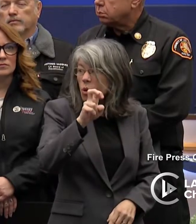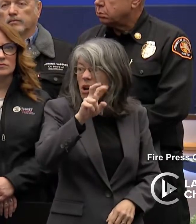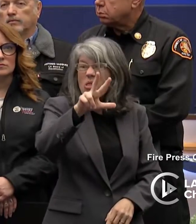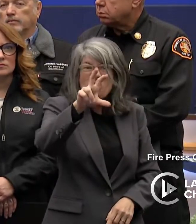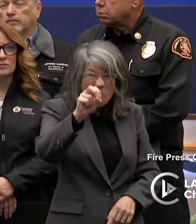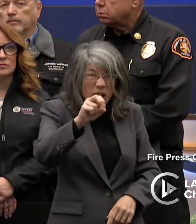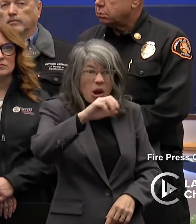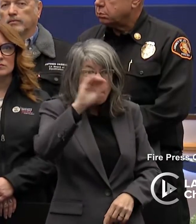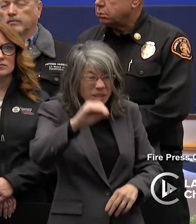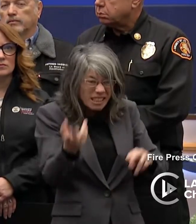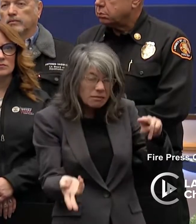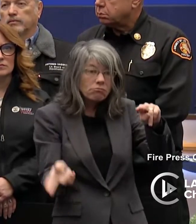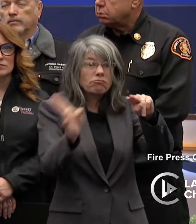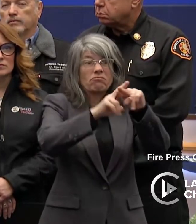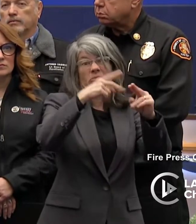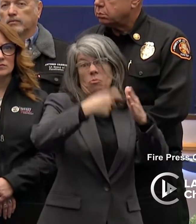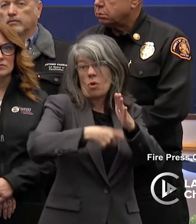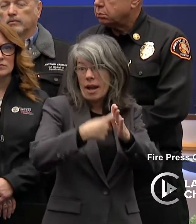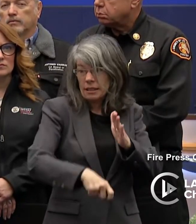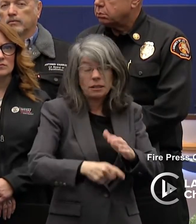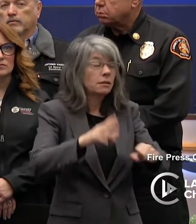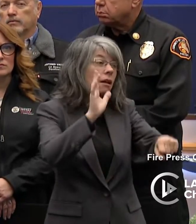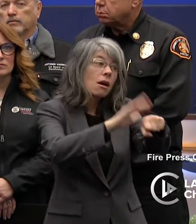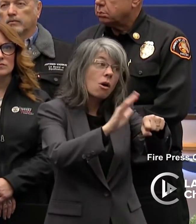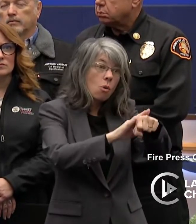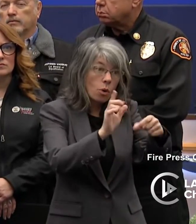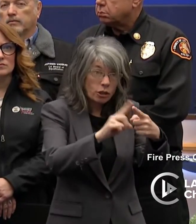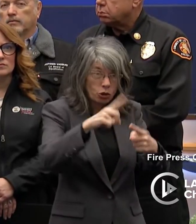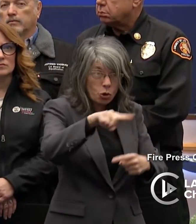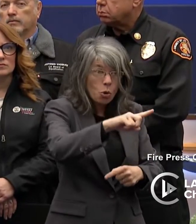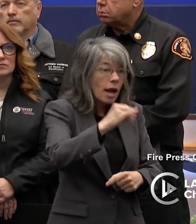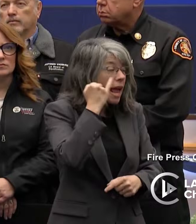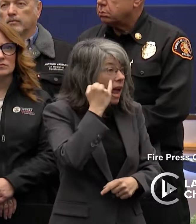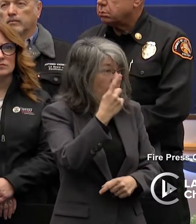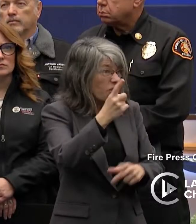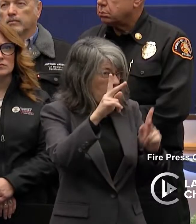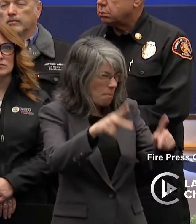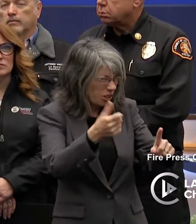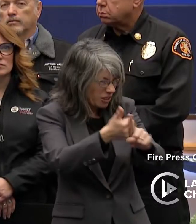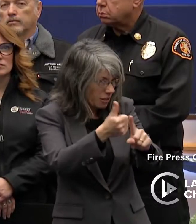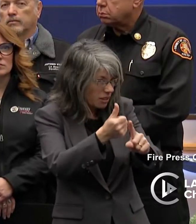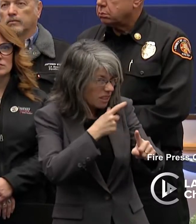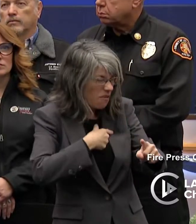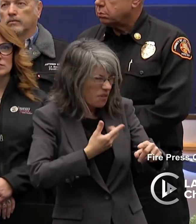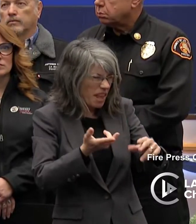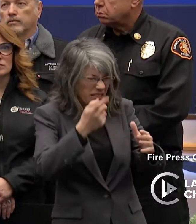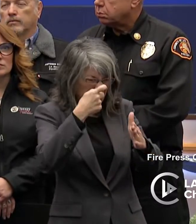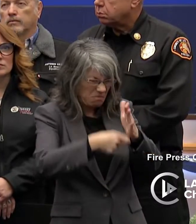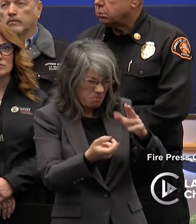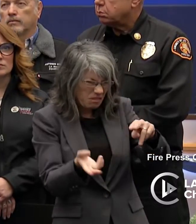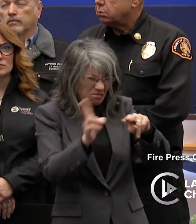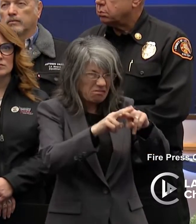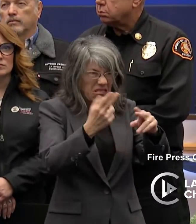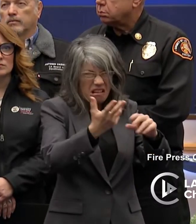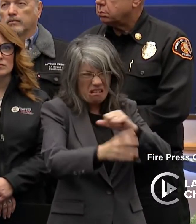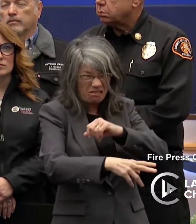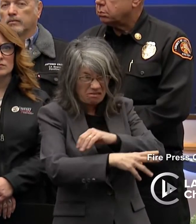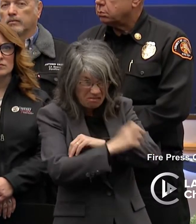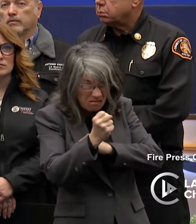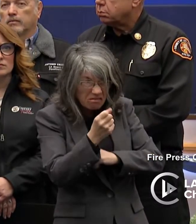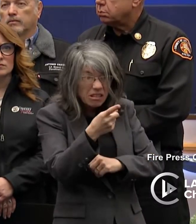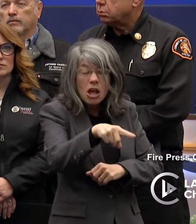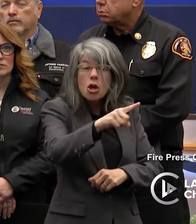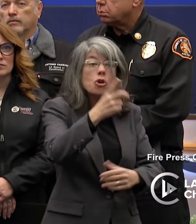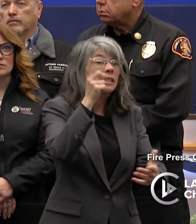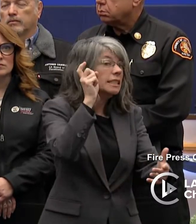300%. Here's my warning. If you're one of these people who have engaged in price gouging, not only do you need to